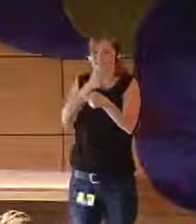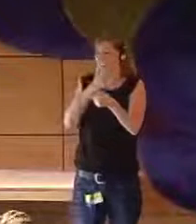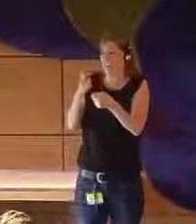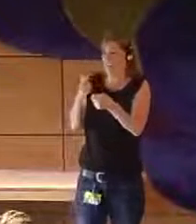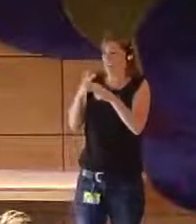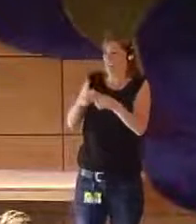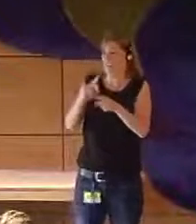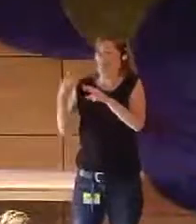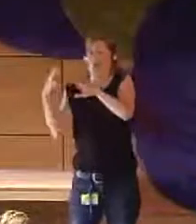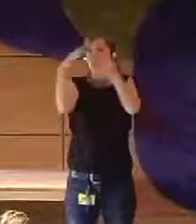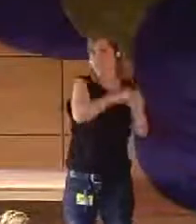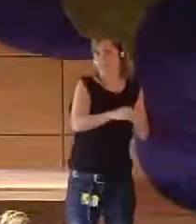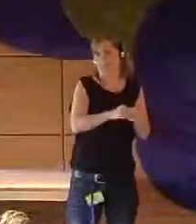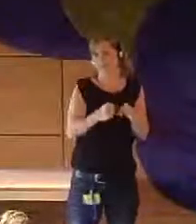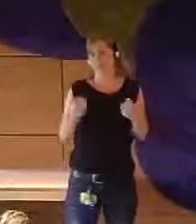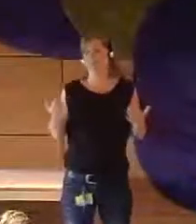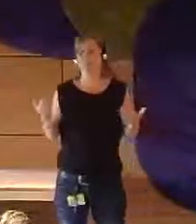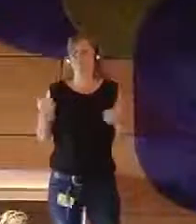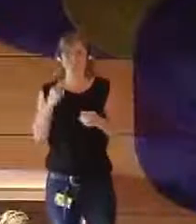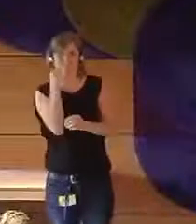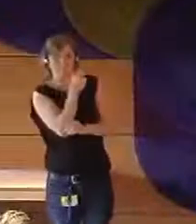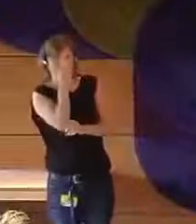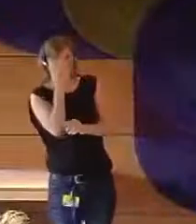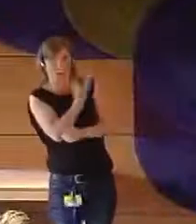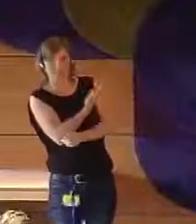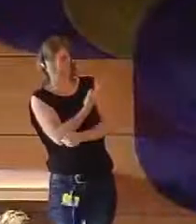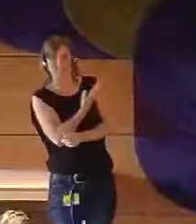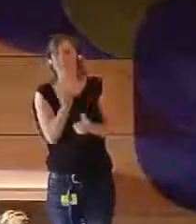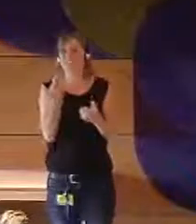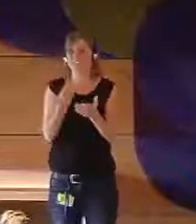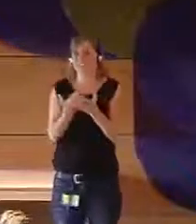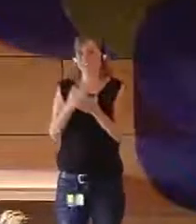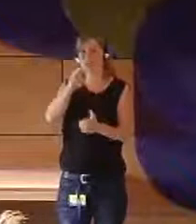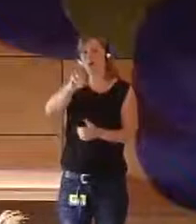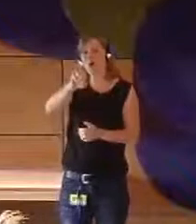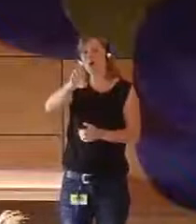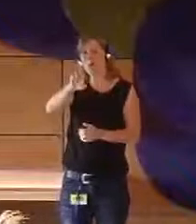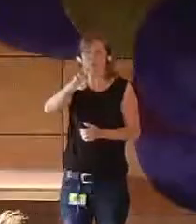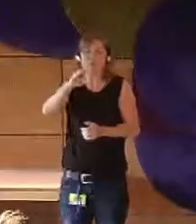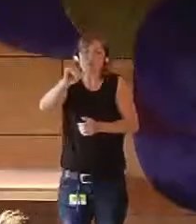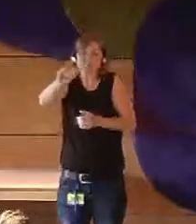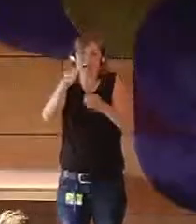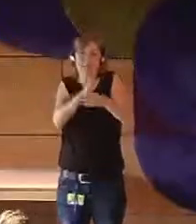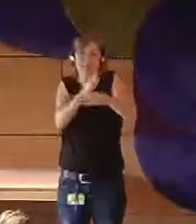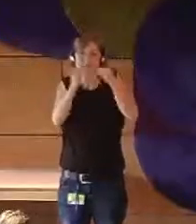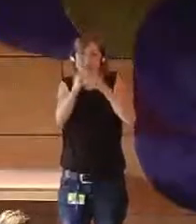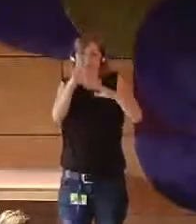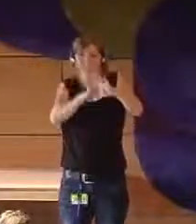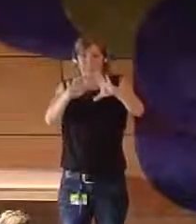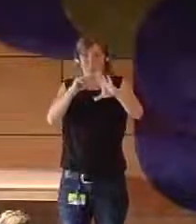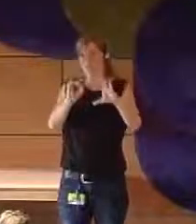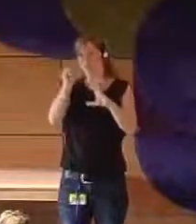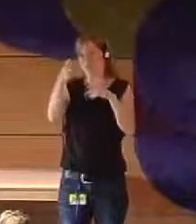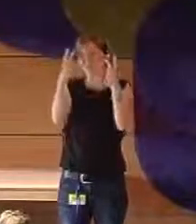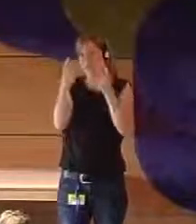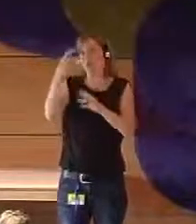produced the, so Mercia, which is the Middle Lands, was the first major kingdom of England. And actually, if